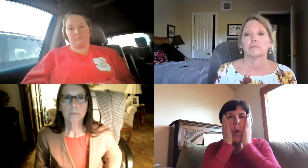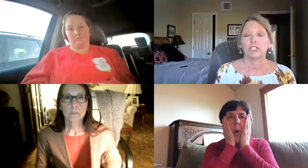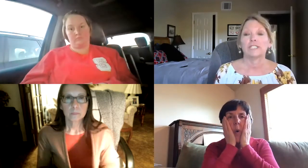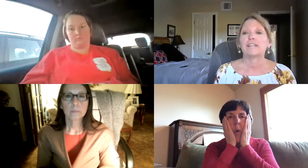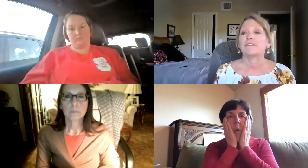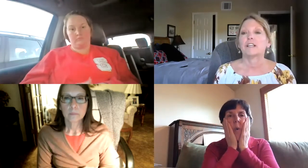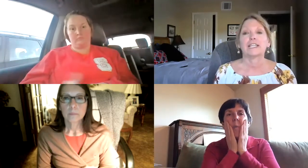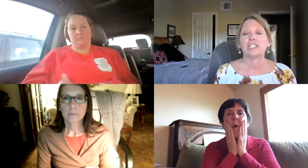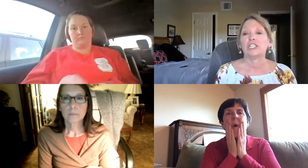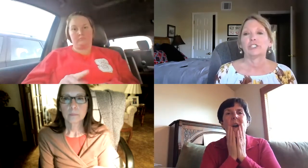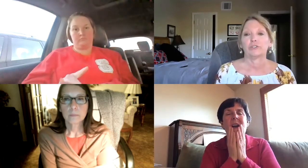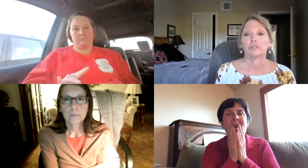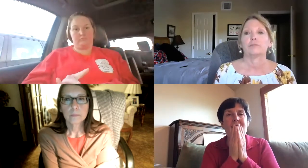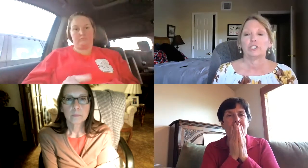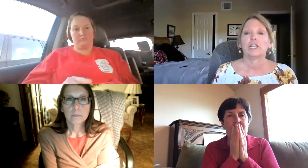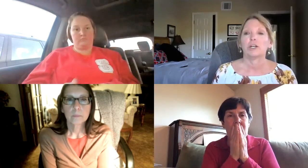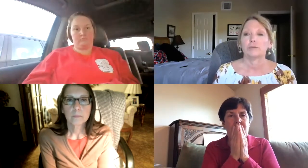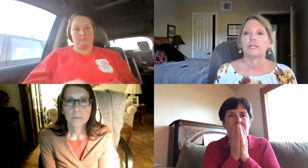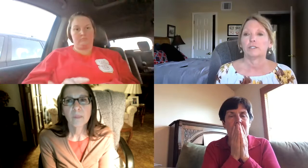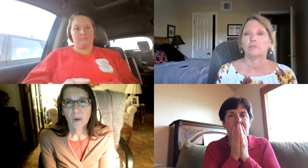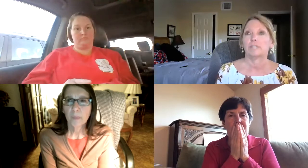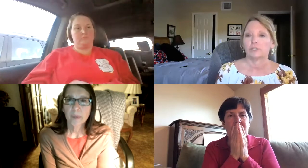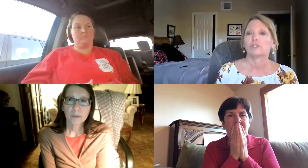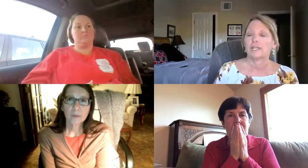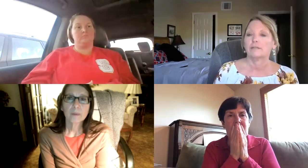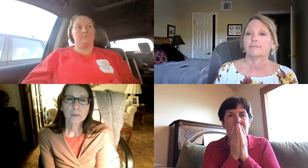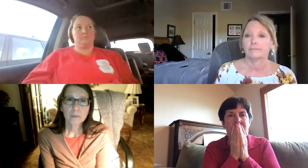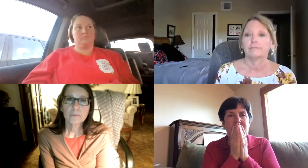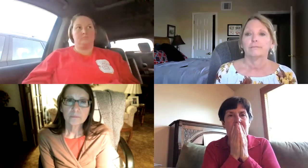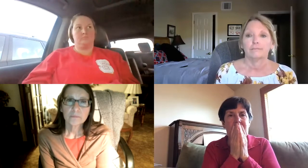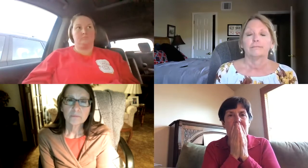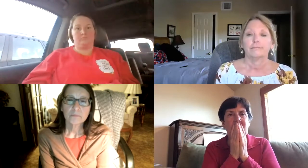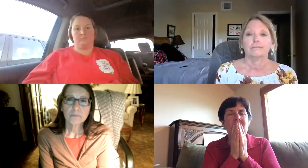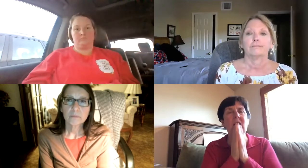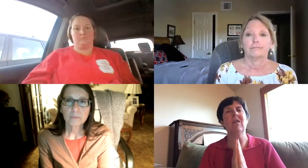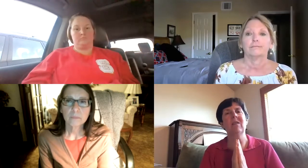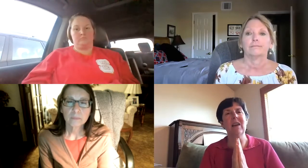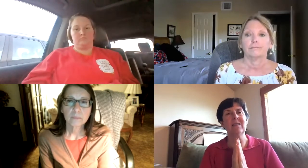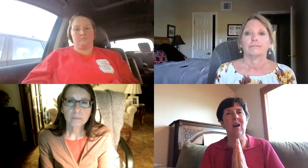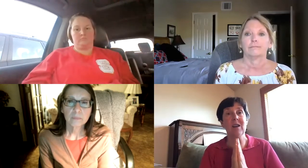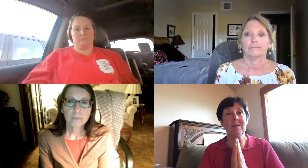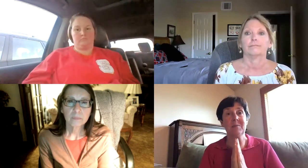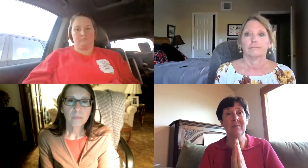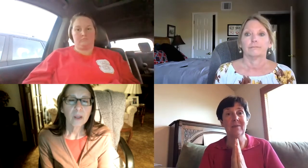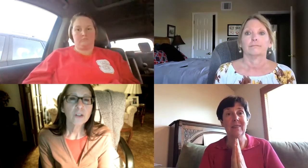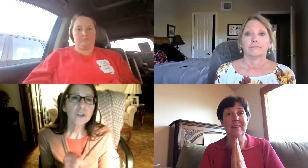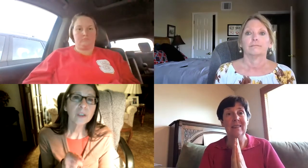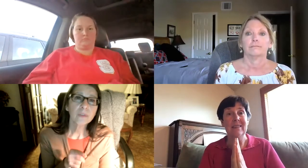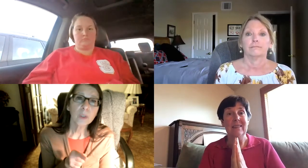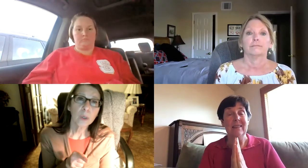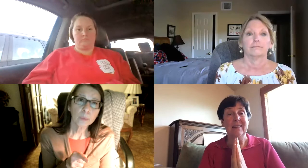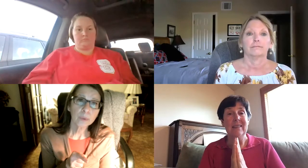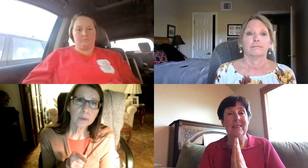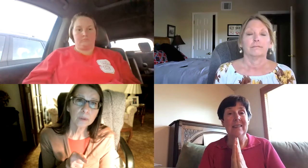She said it felt like years, but she got home yesterday. Oh, that's awesome. Mm-hmm. Does she